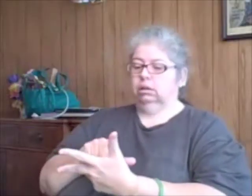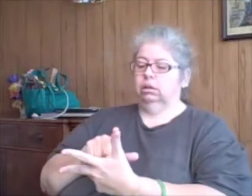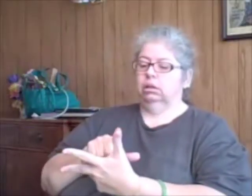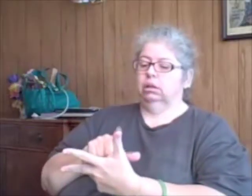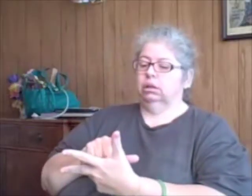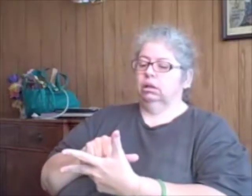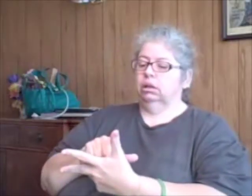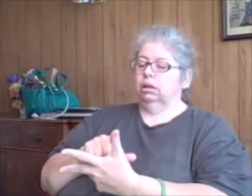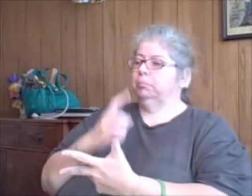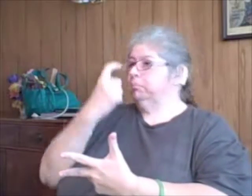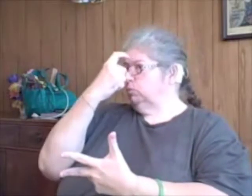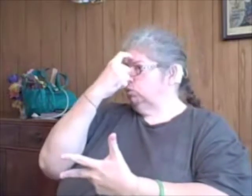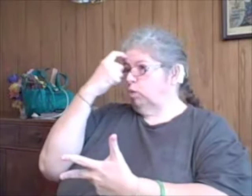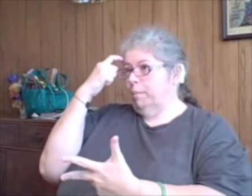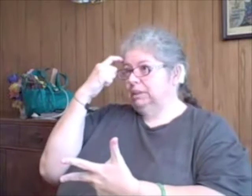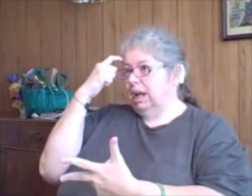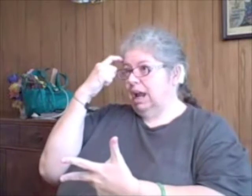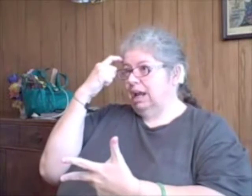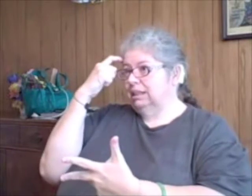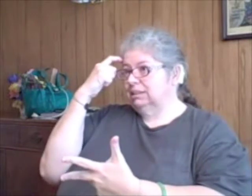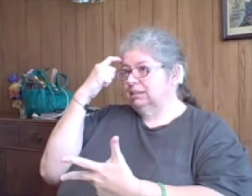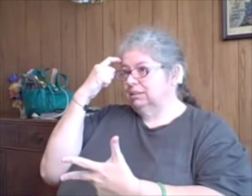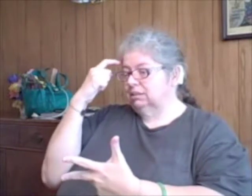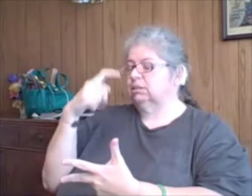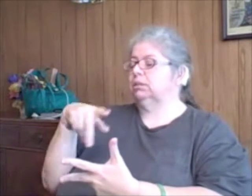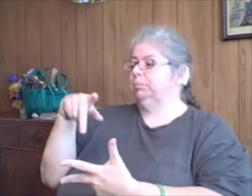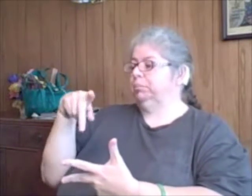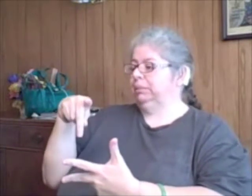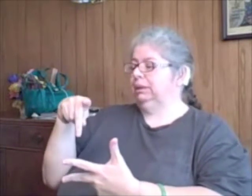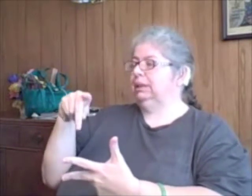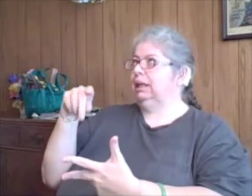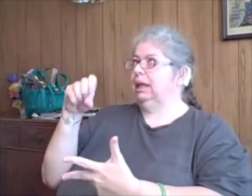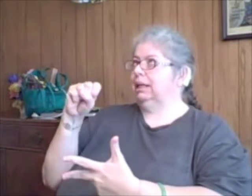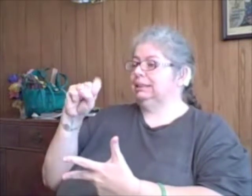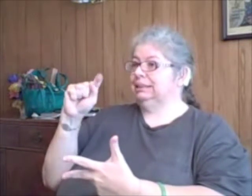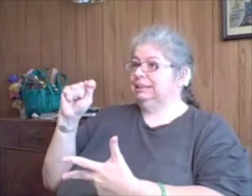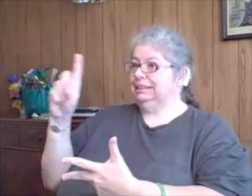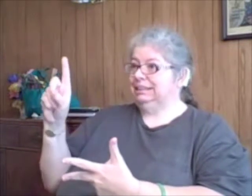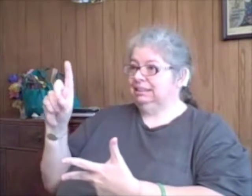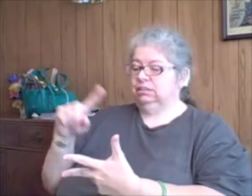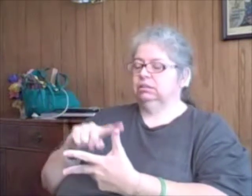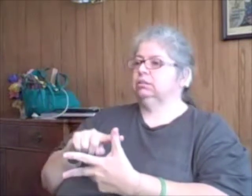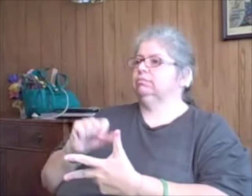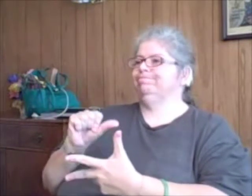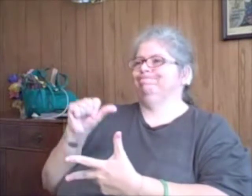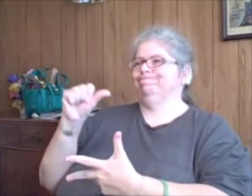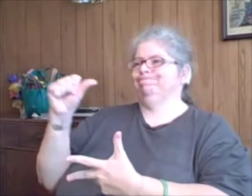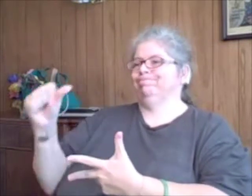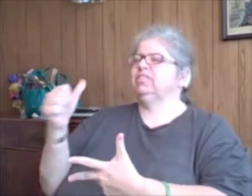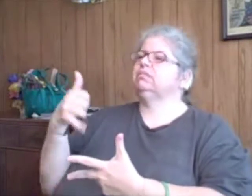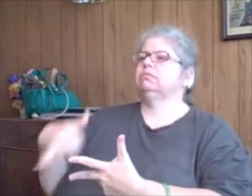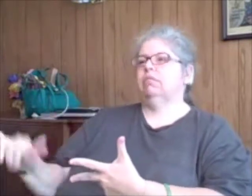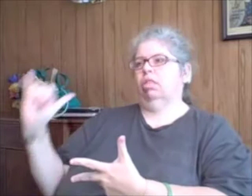It's affected me in 3 different ways. The first way is traumatization. I have